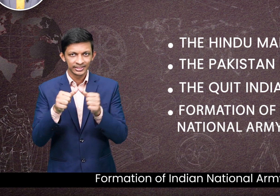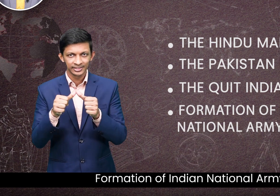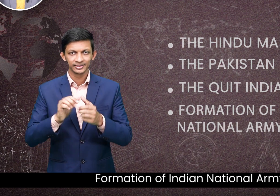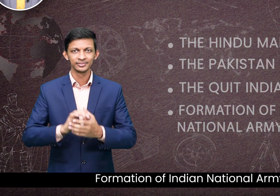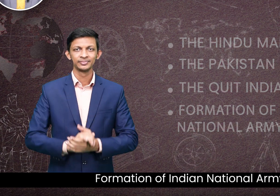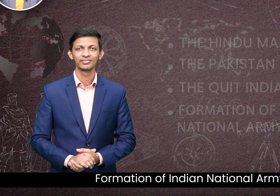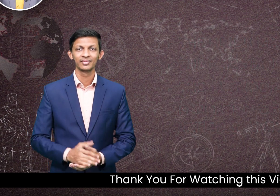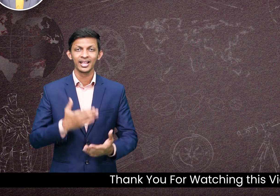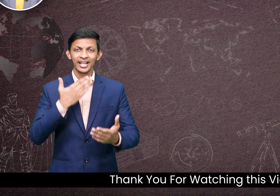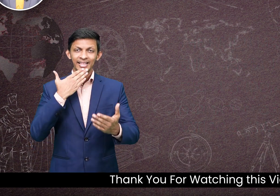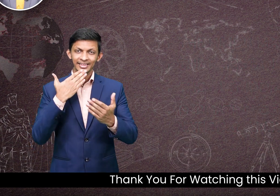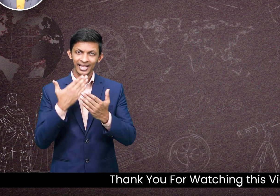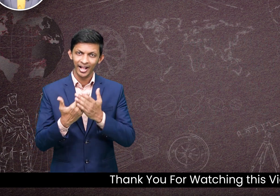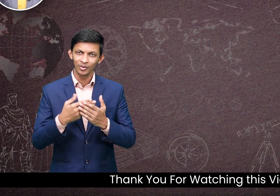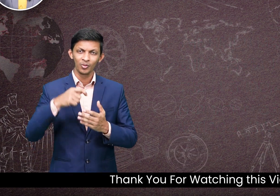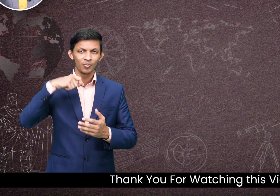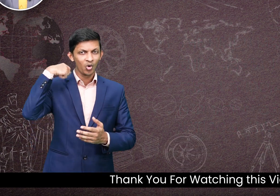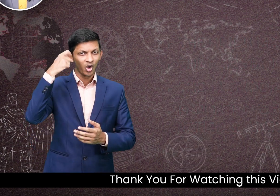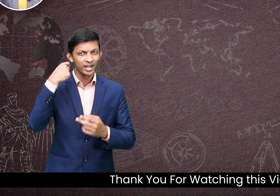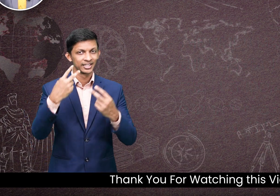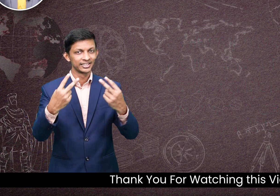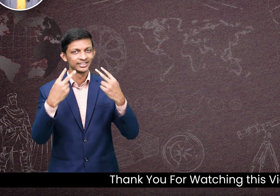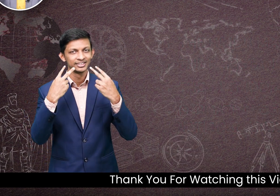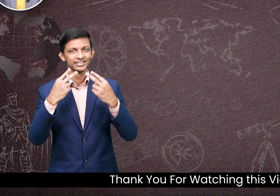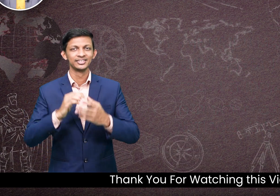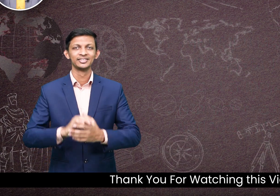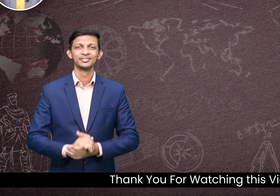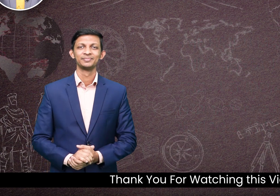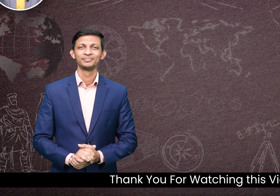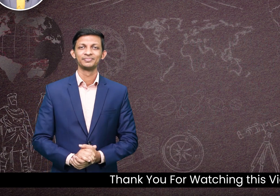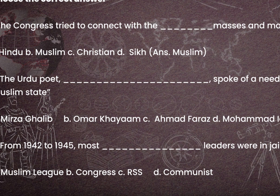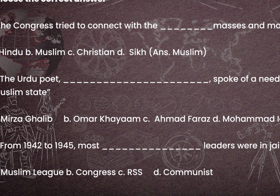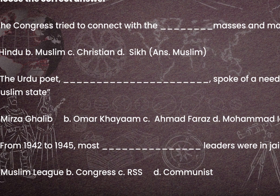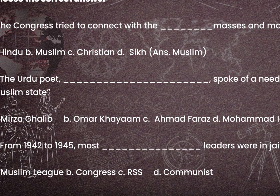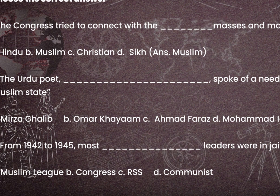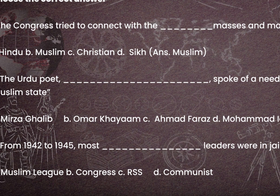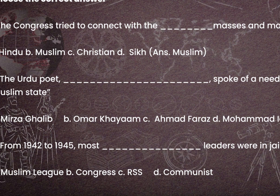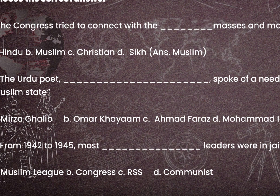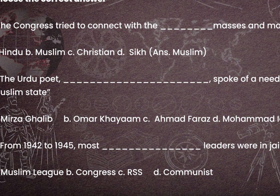Thank you for watching this video.